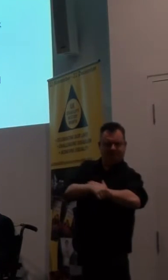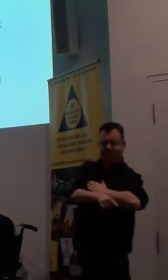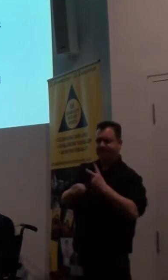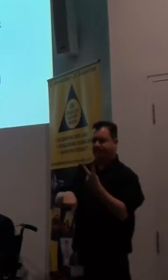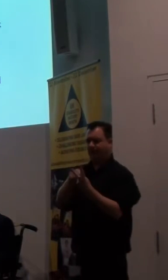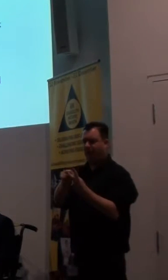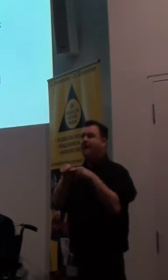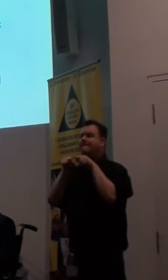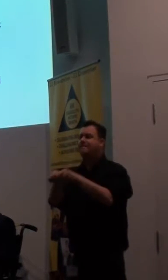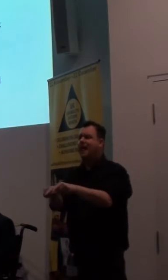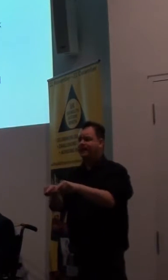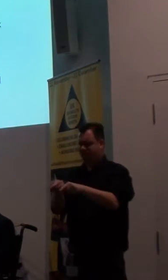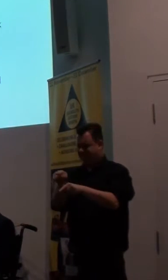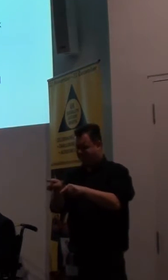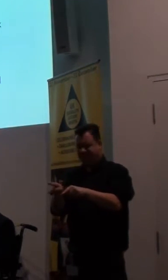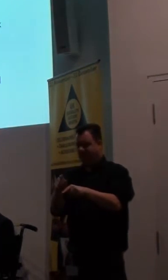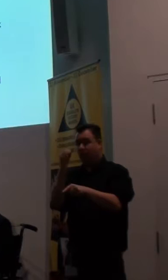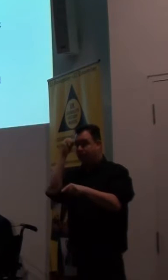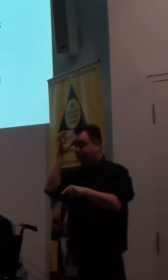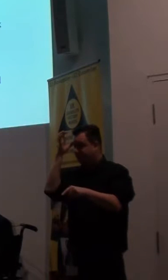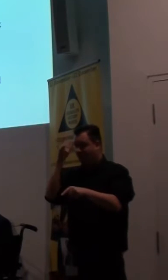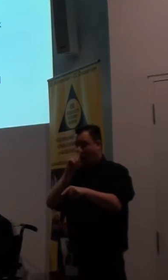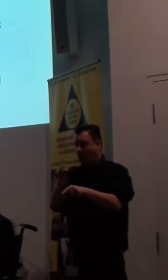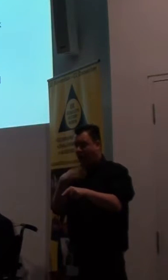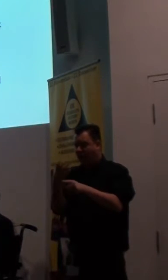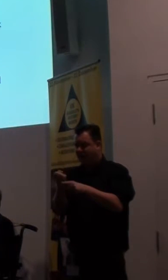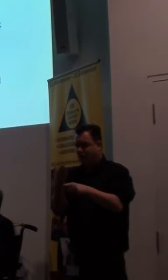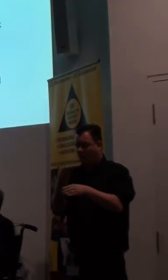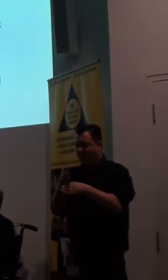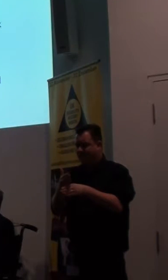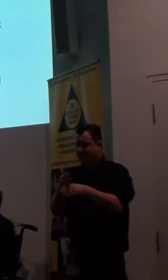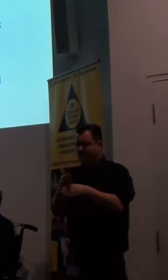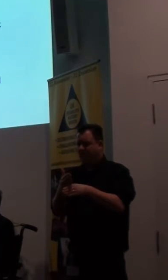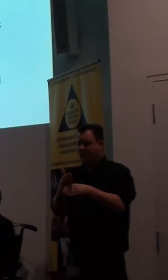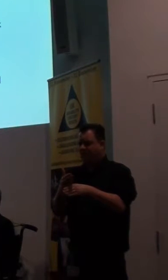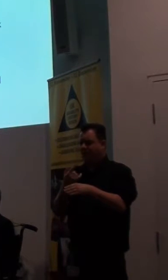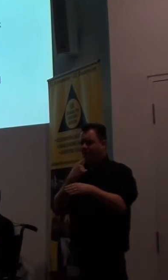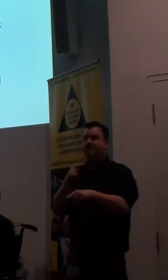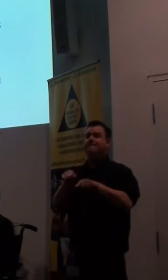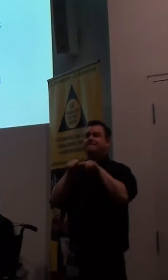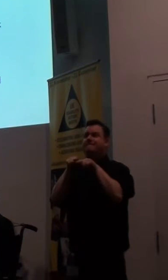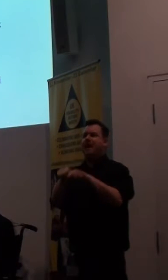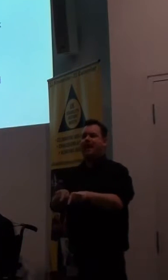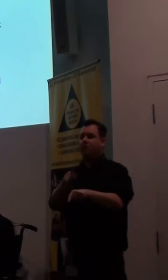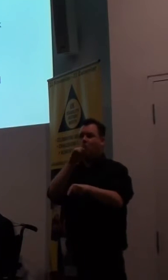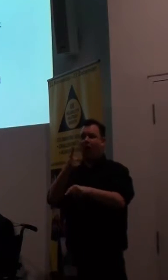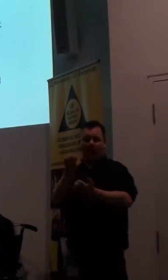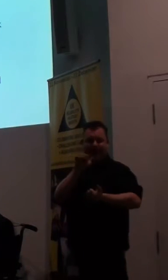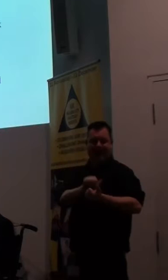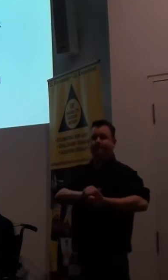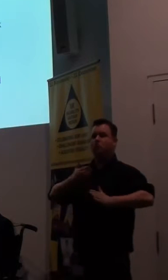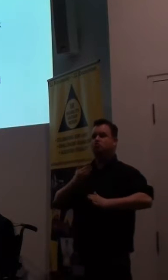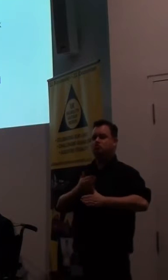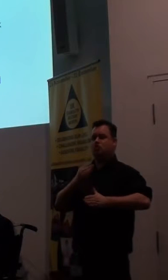them in terms of not being intellectually able enough, or not being intellectually able enough to hold down a permanent job. So it blames the